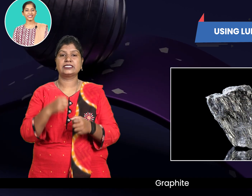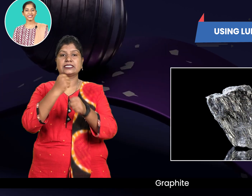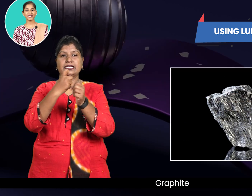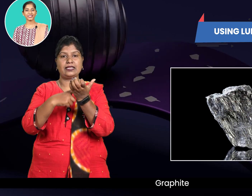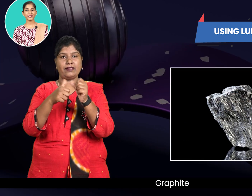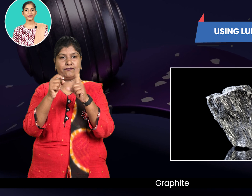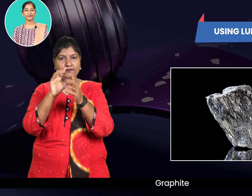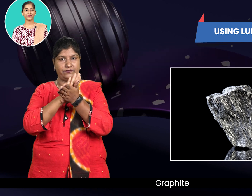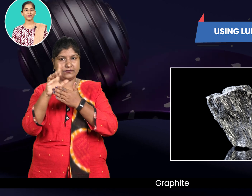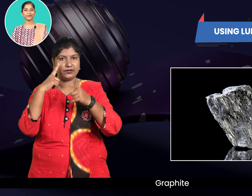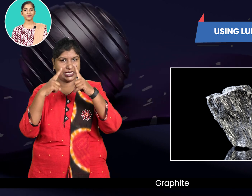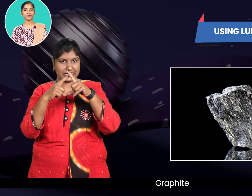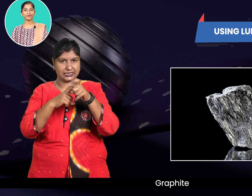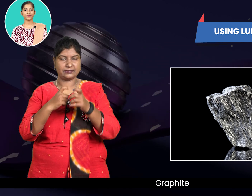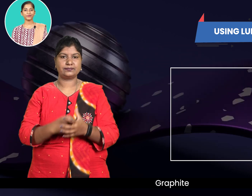graphite,